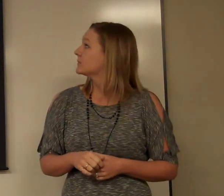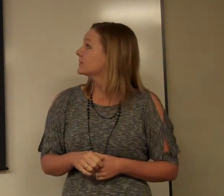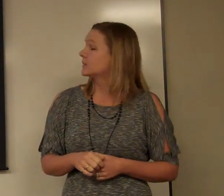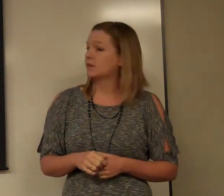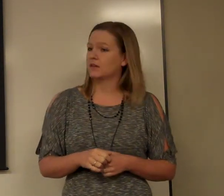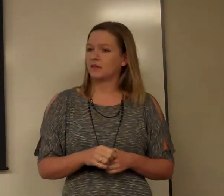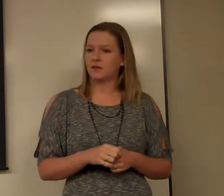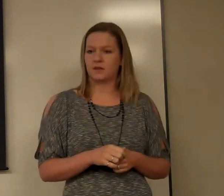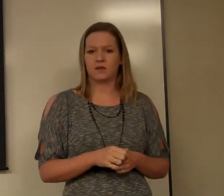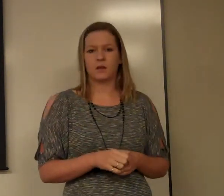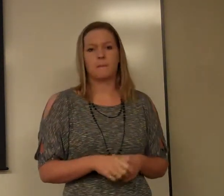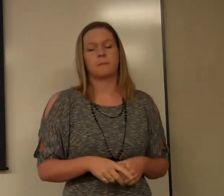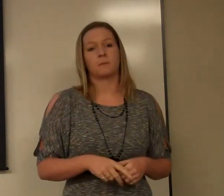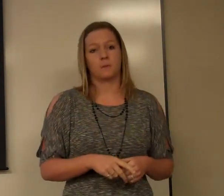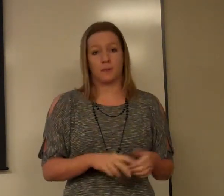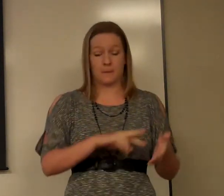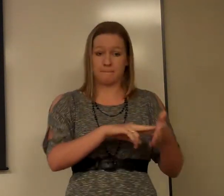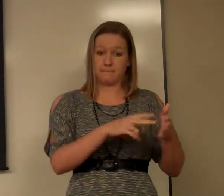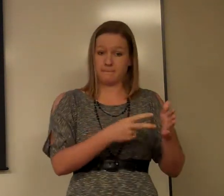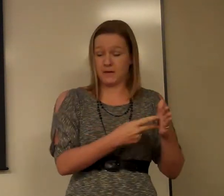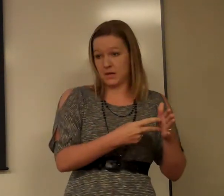2/5 were what we call patriots.